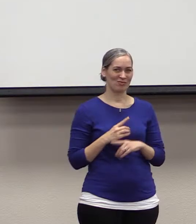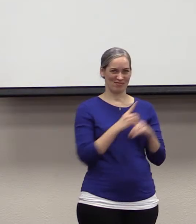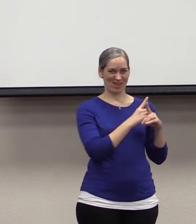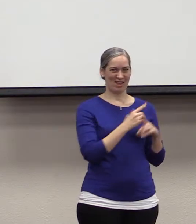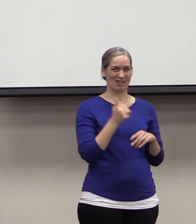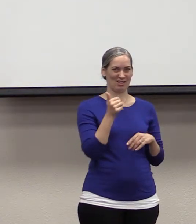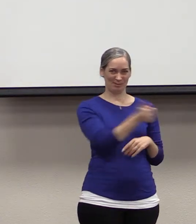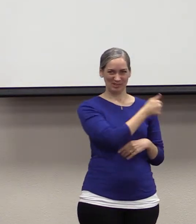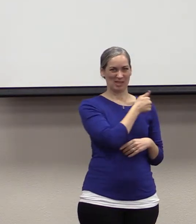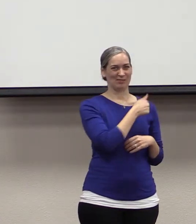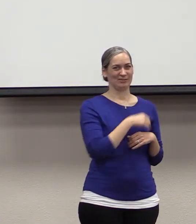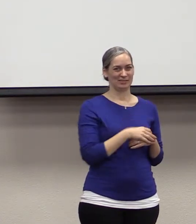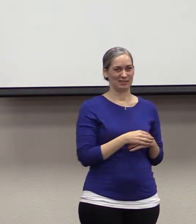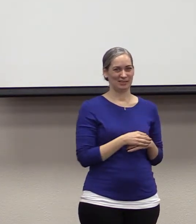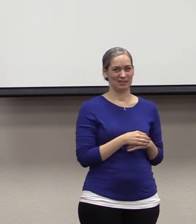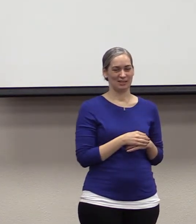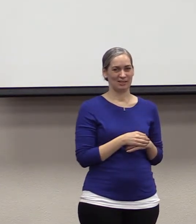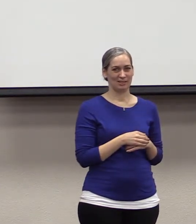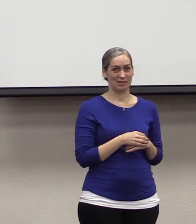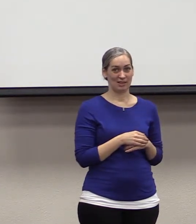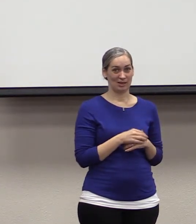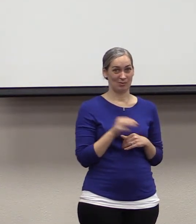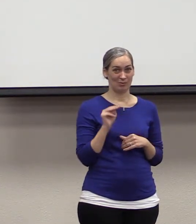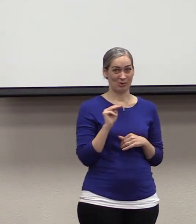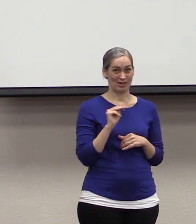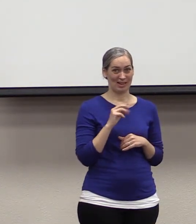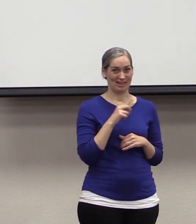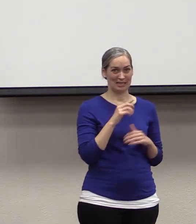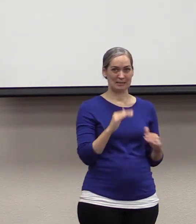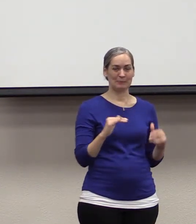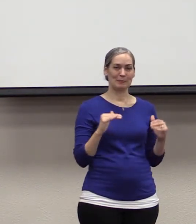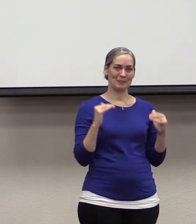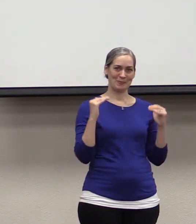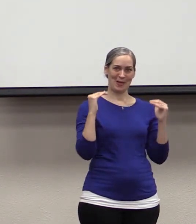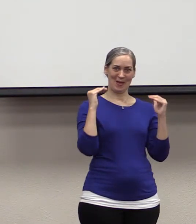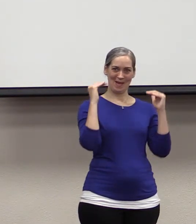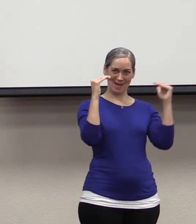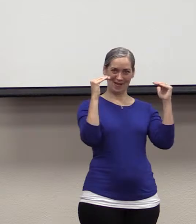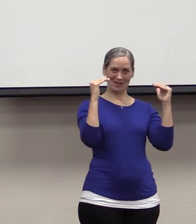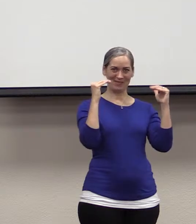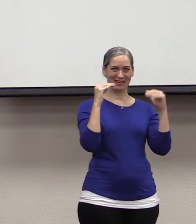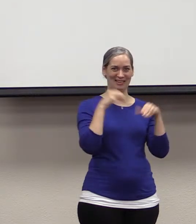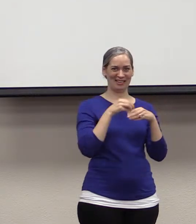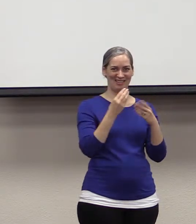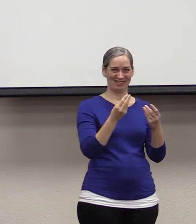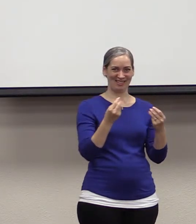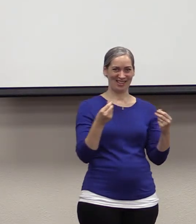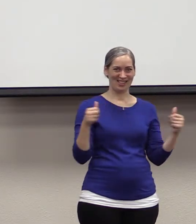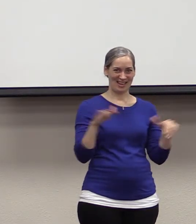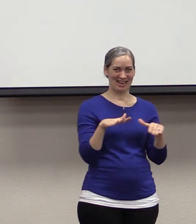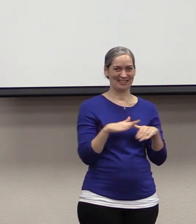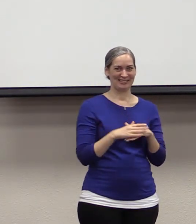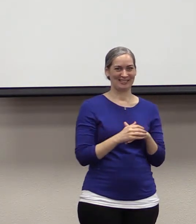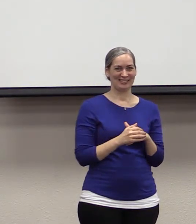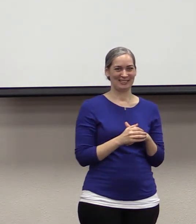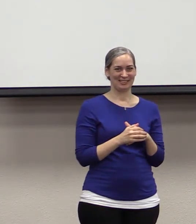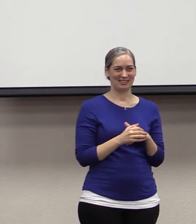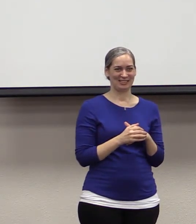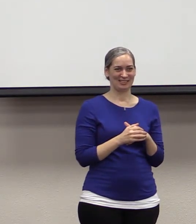themselves. And Mordecai is elevated in the land of Susa.